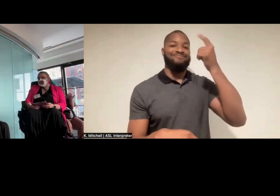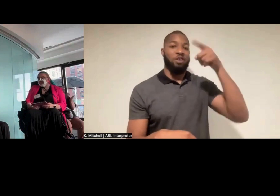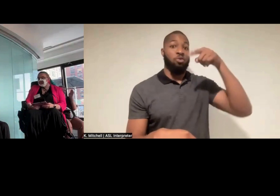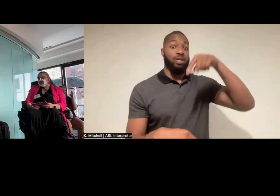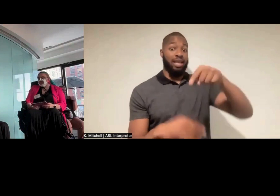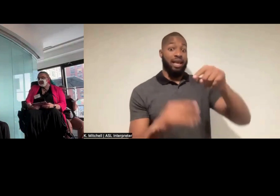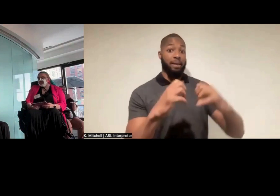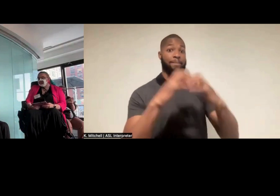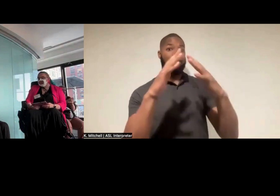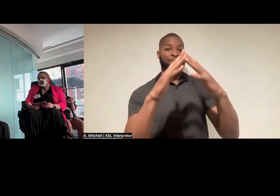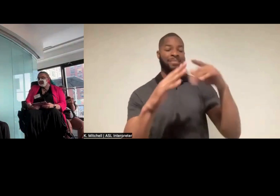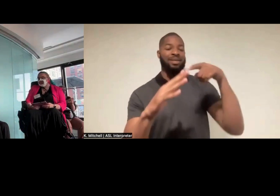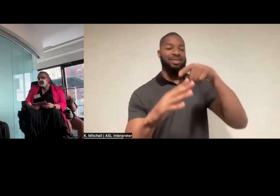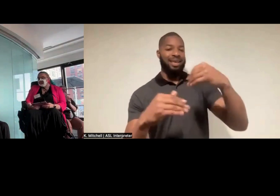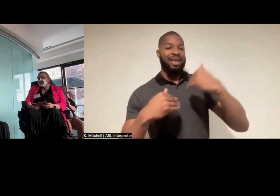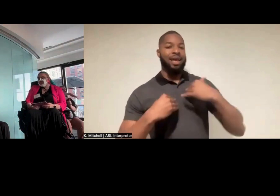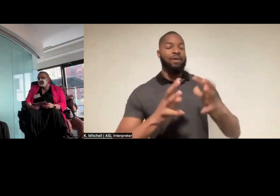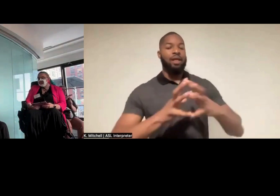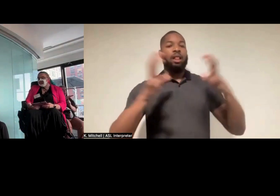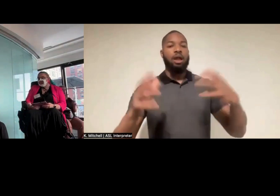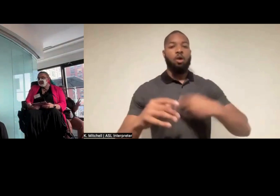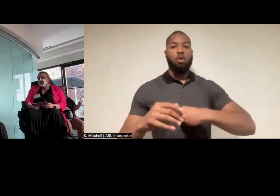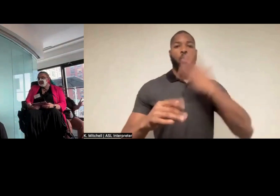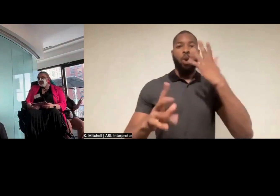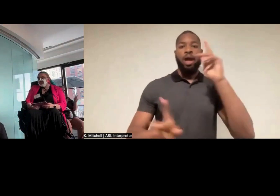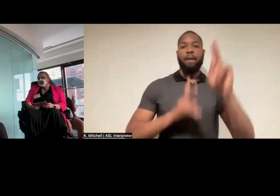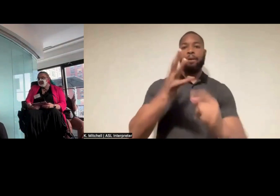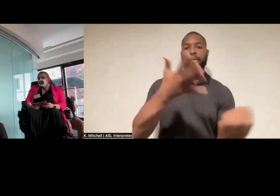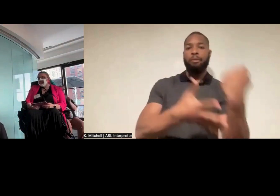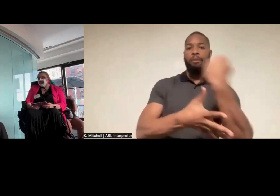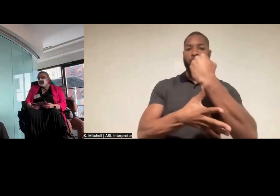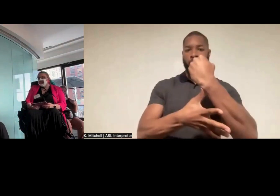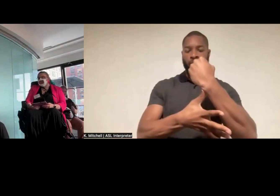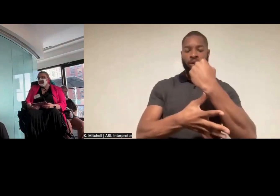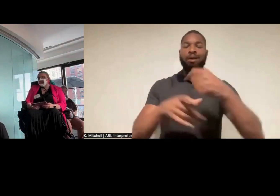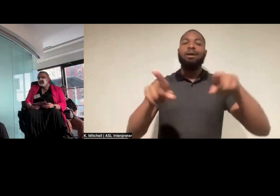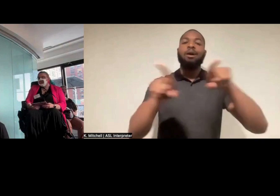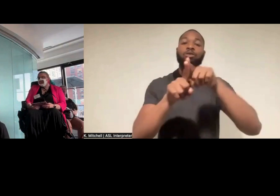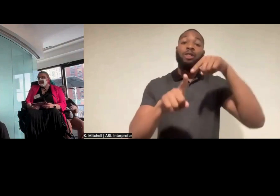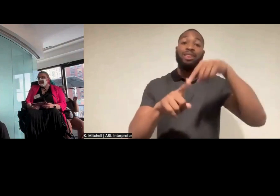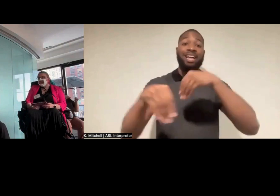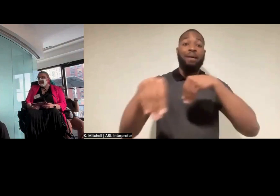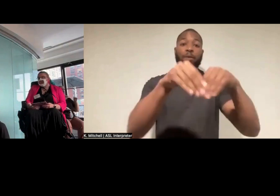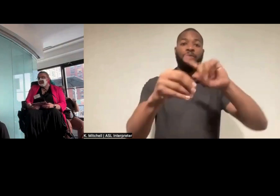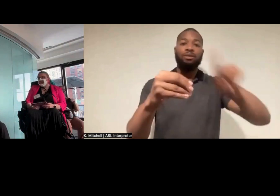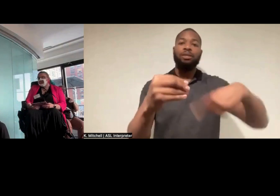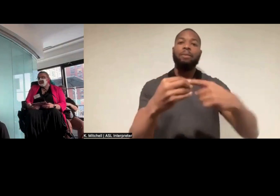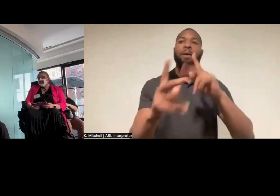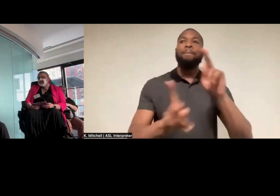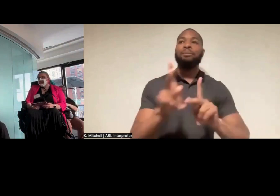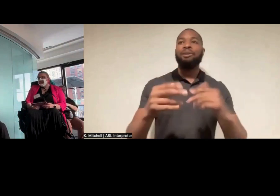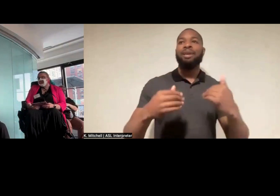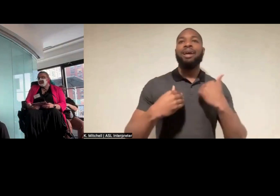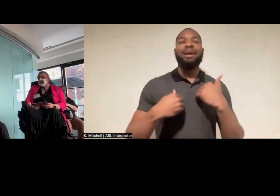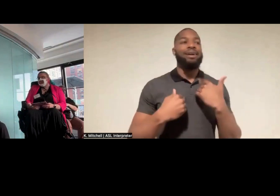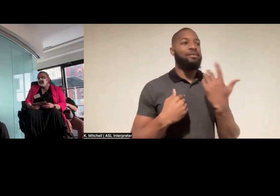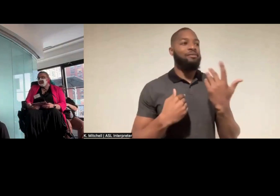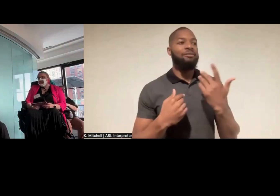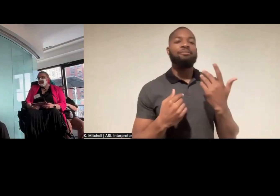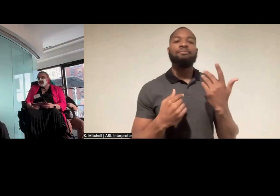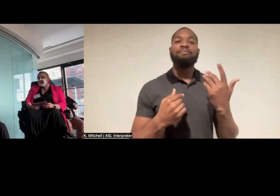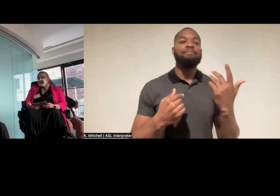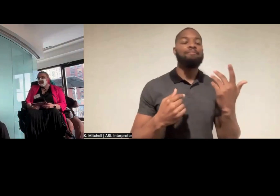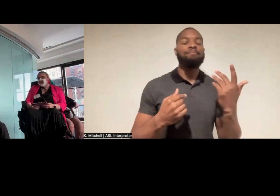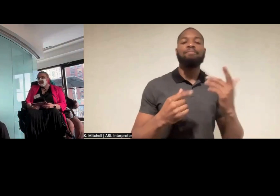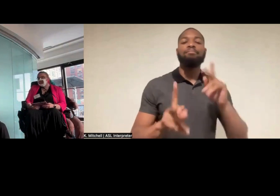and also centered around those with physical mobility related disabilities, so wheelchair